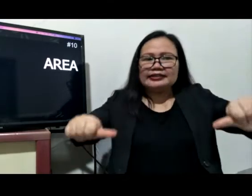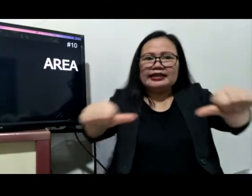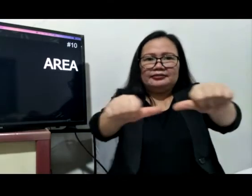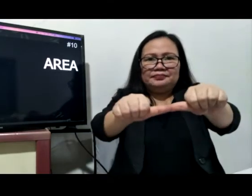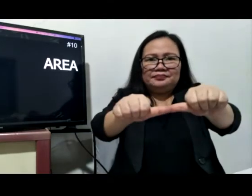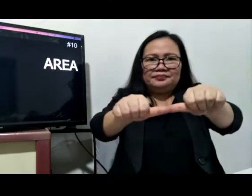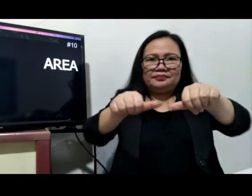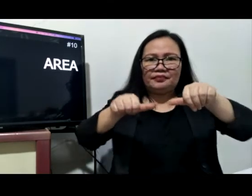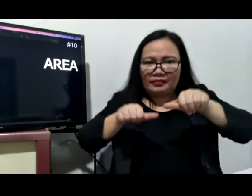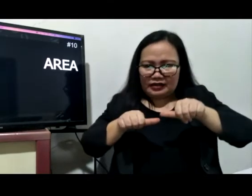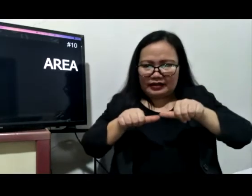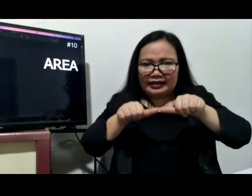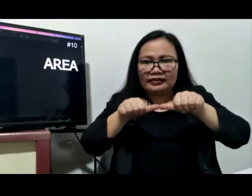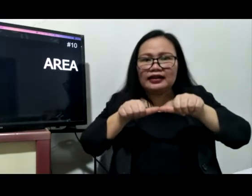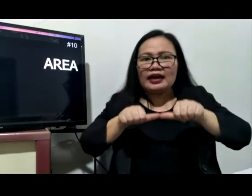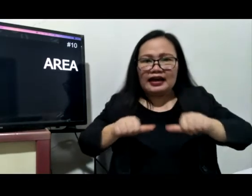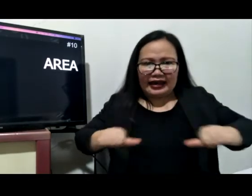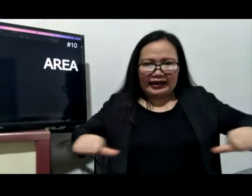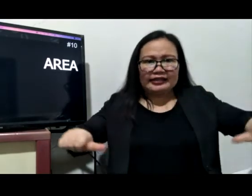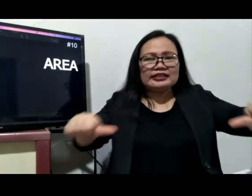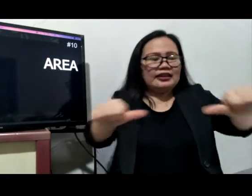Area. Again, area.